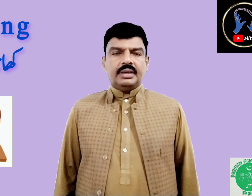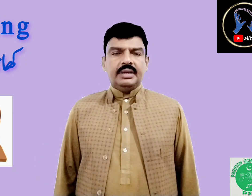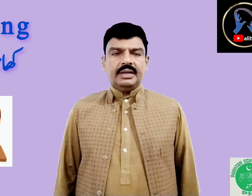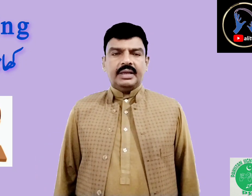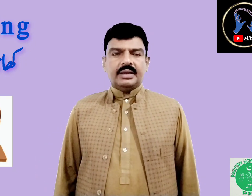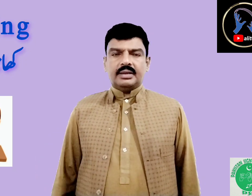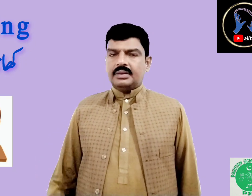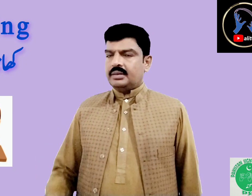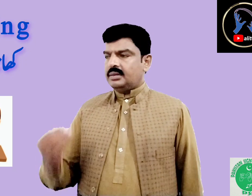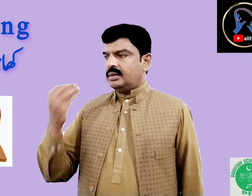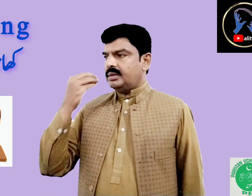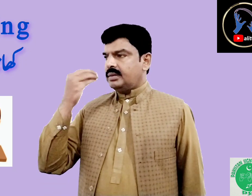eating